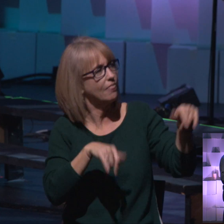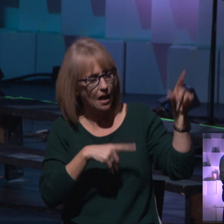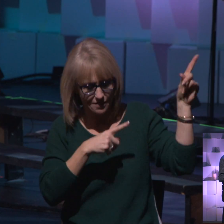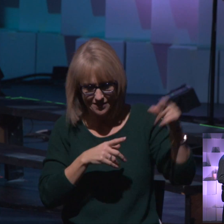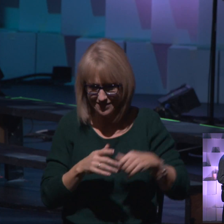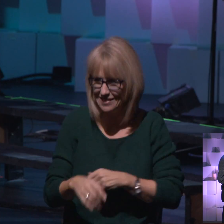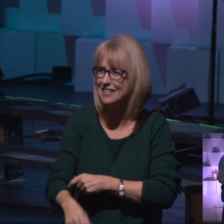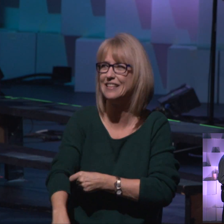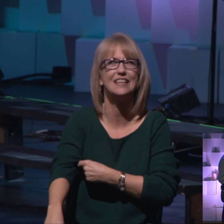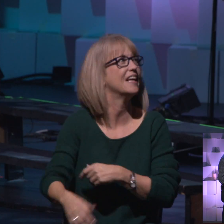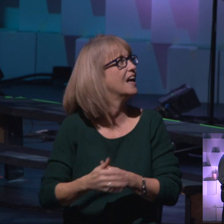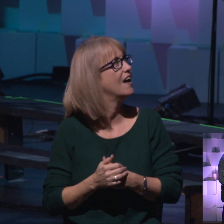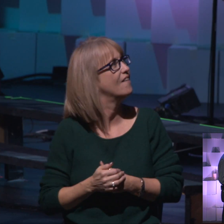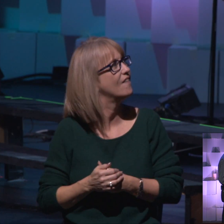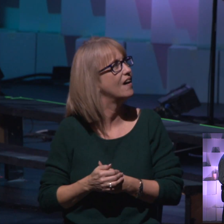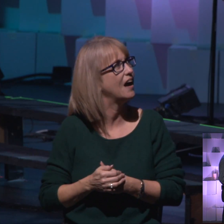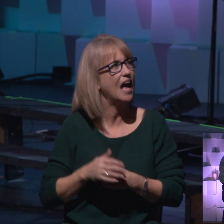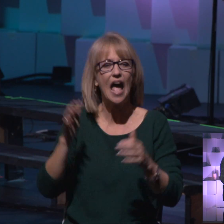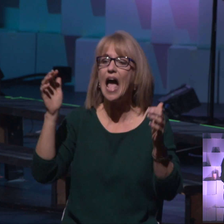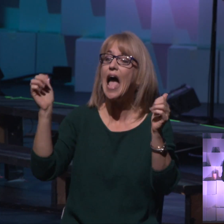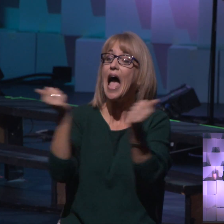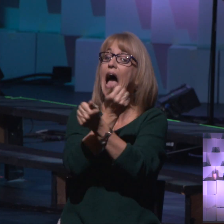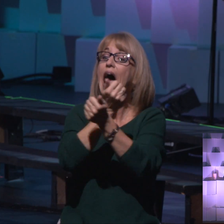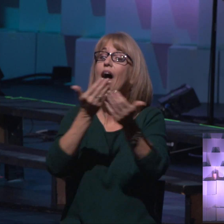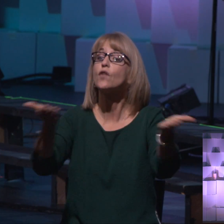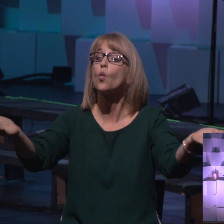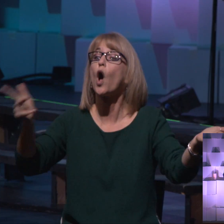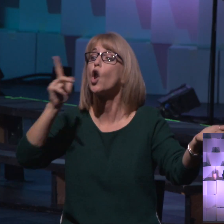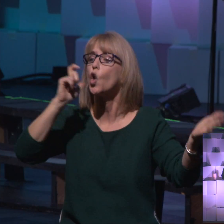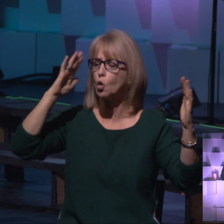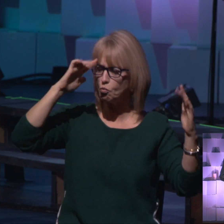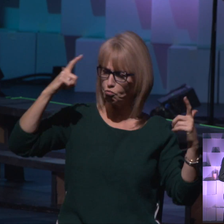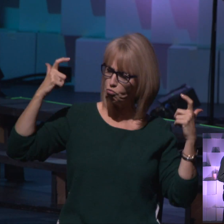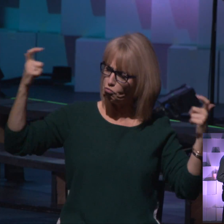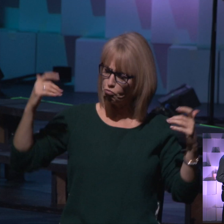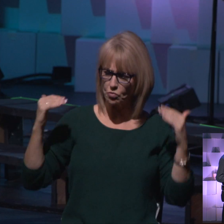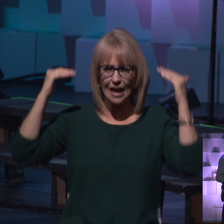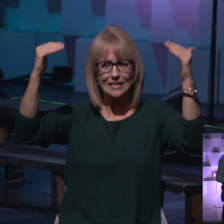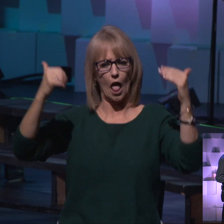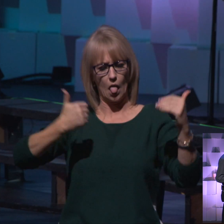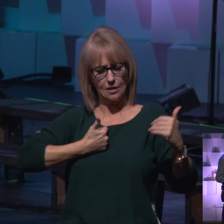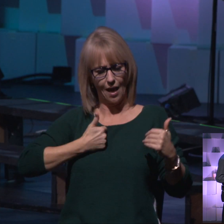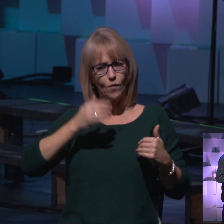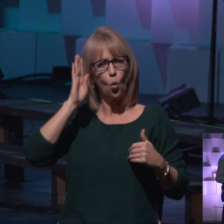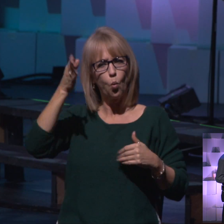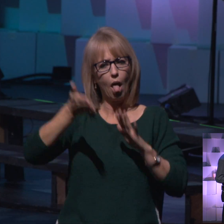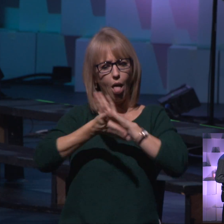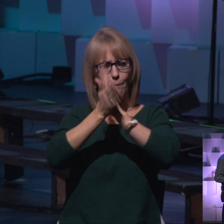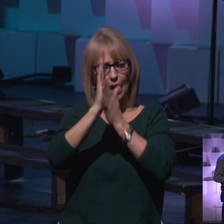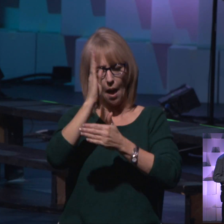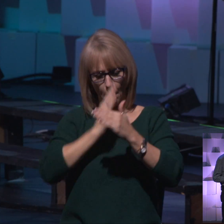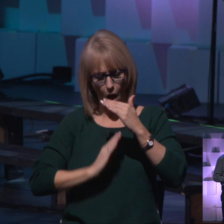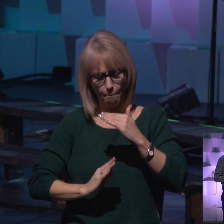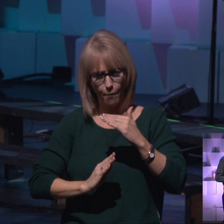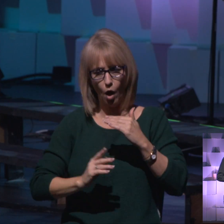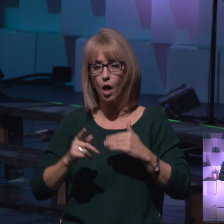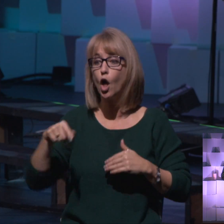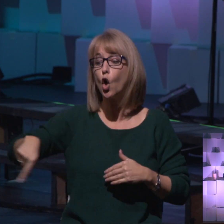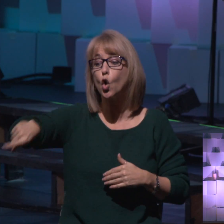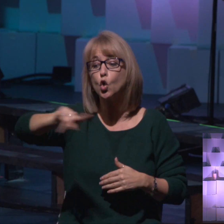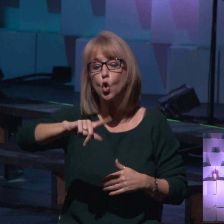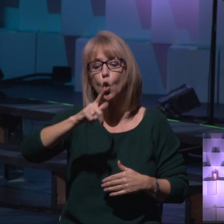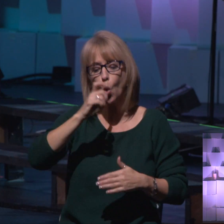it is. Okay, would you read this with me? For everyone who exalts himself will be humbled, and he who humbles himself will